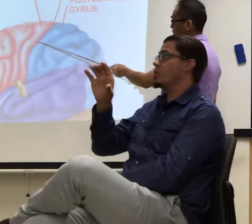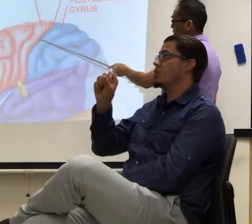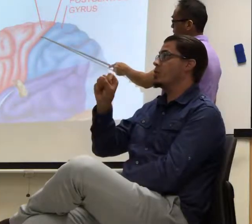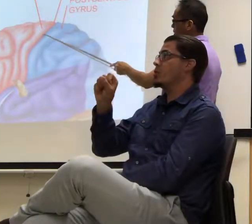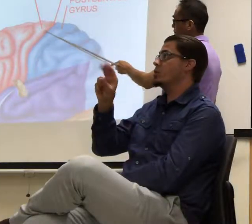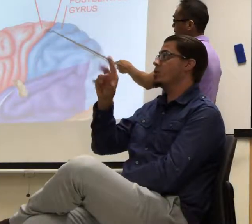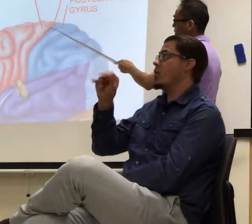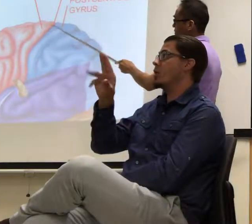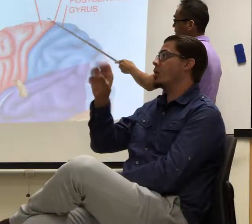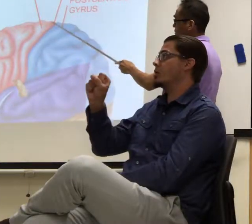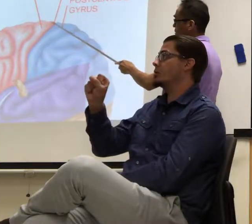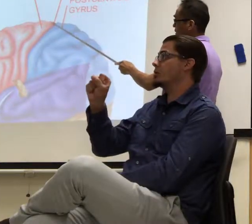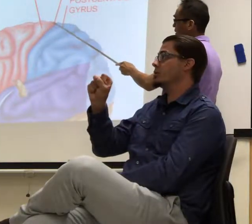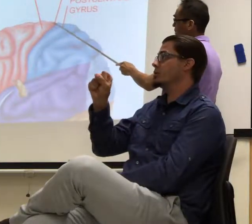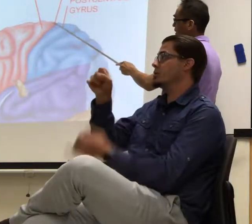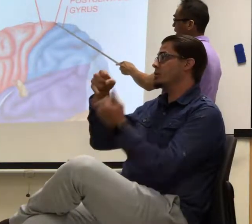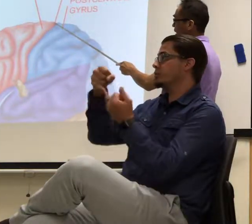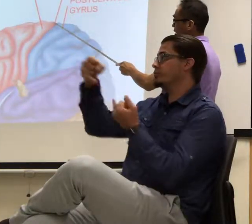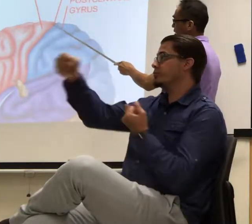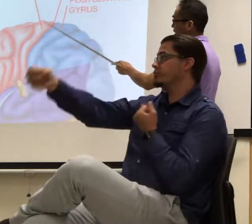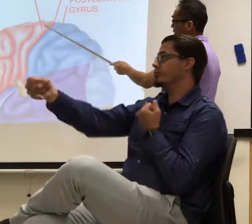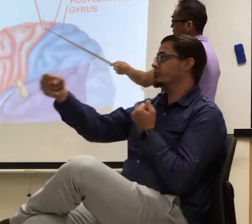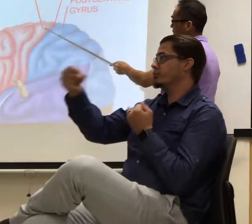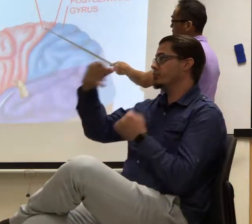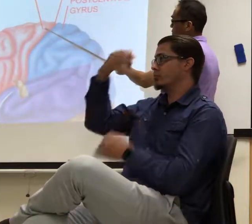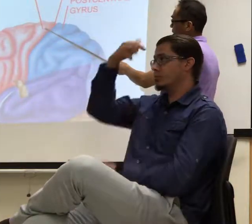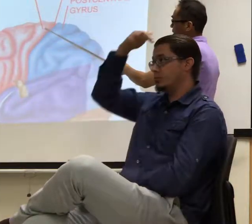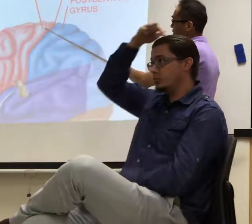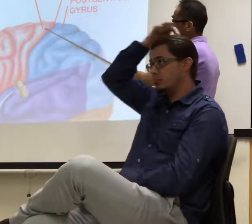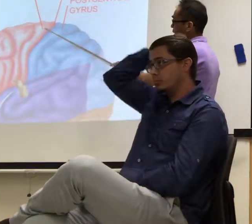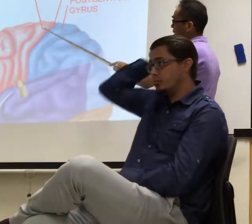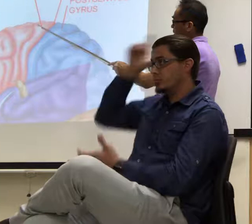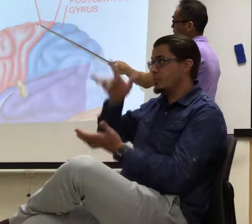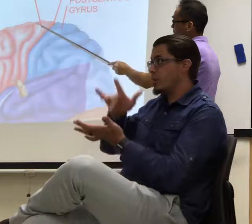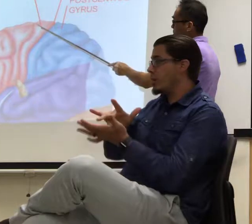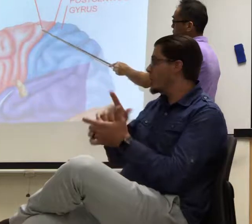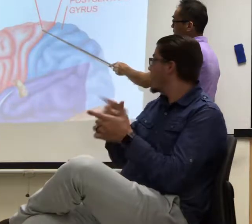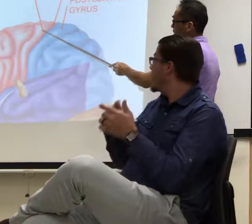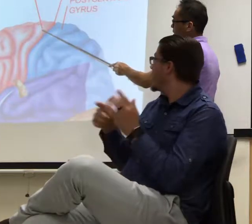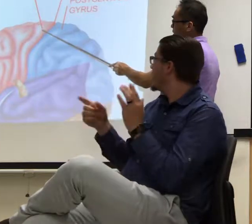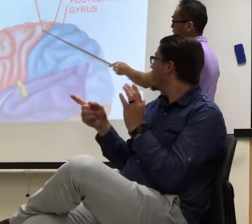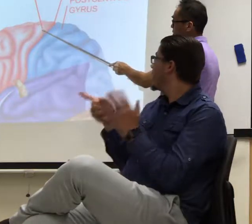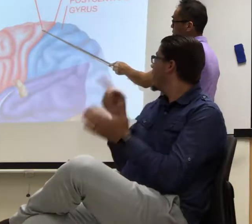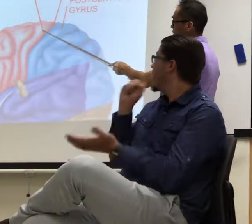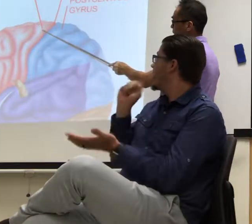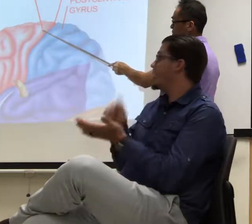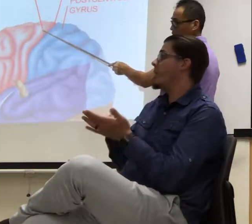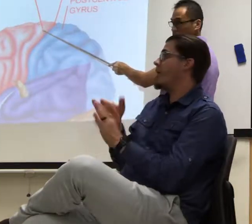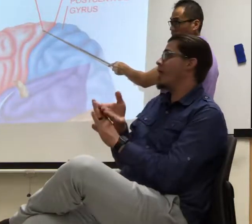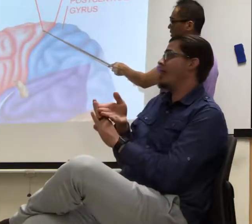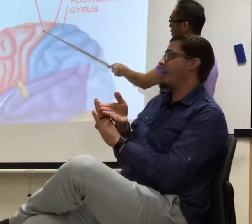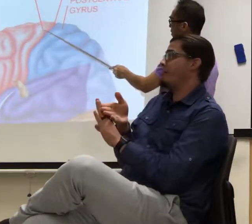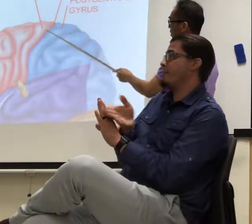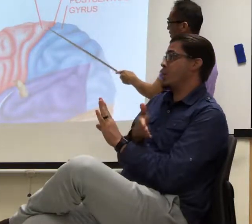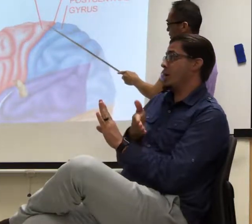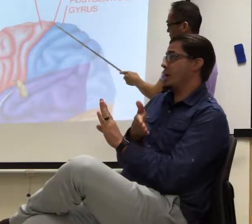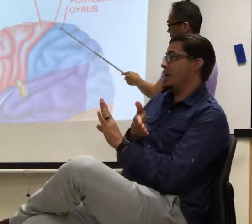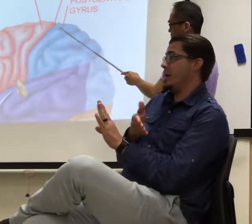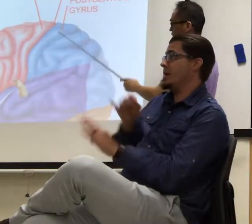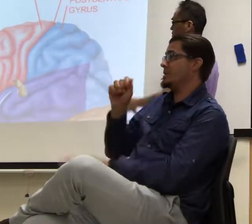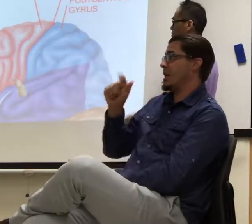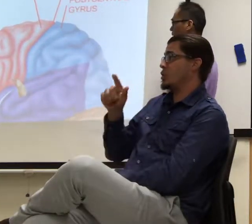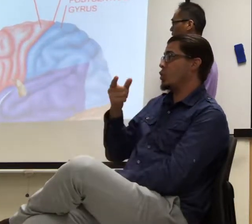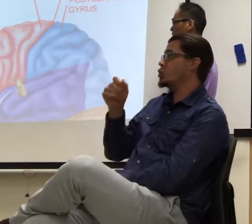right down the middle right there, be able to identify that. Then be able to identify the pre-central gyrus in front of it